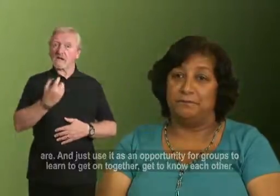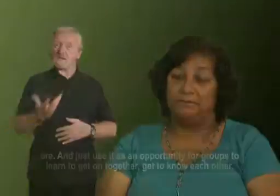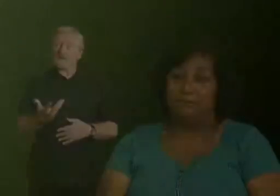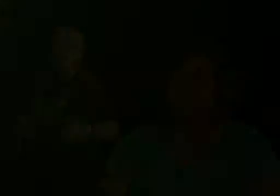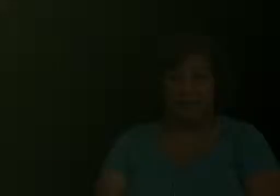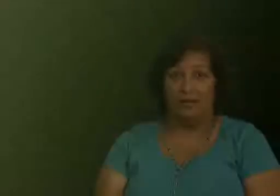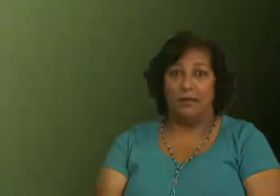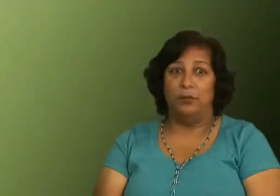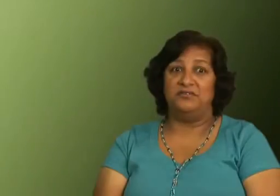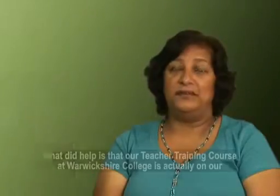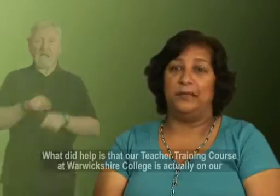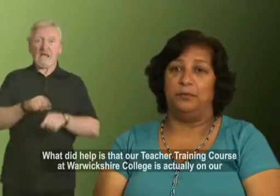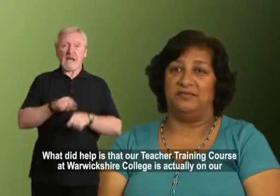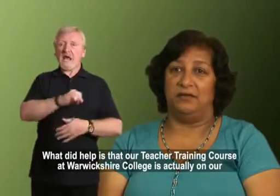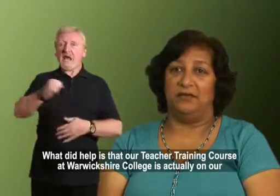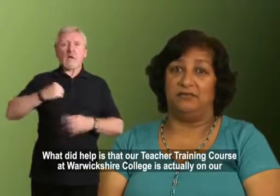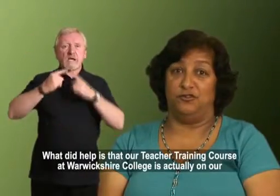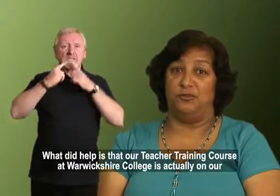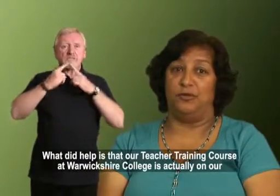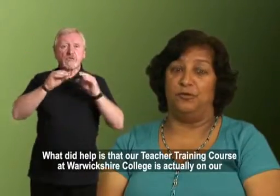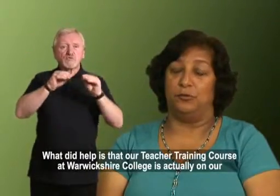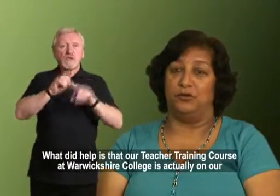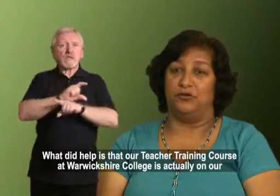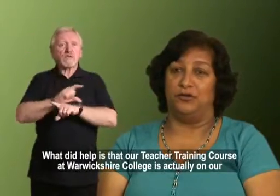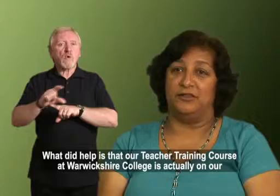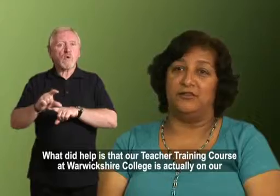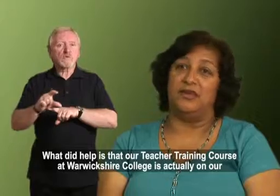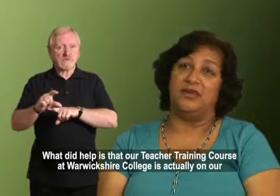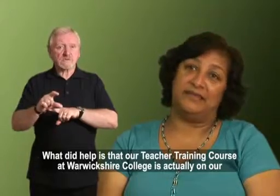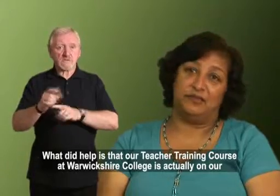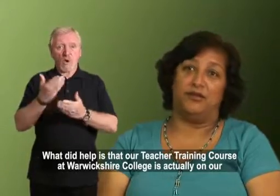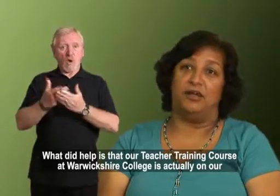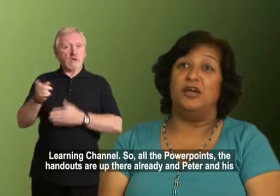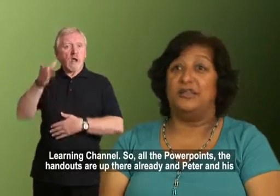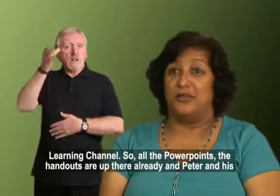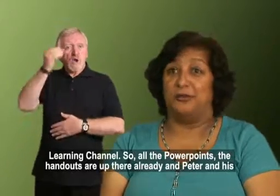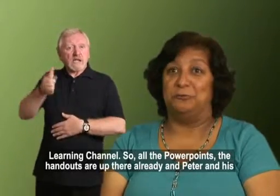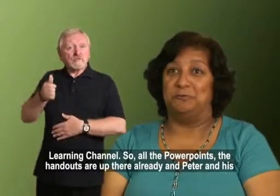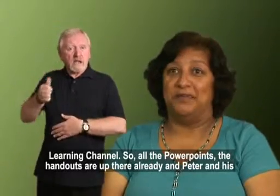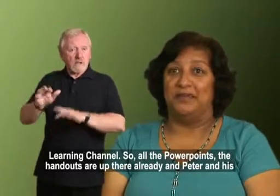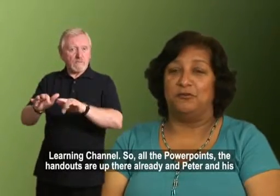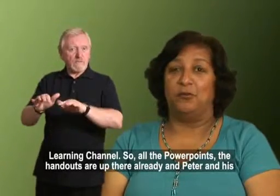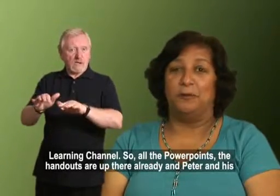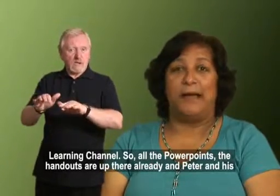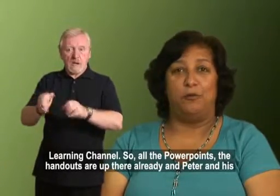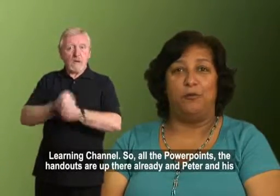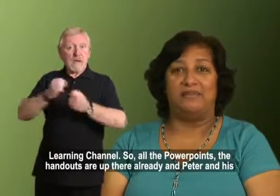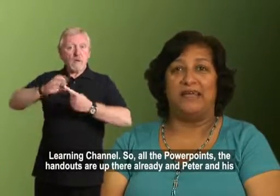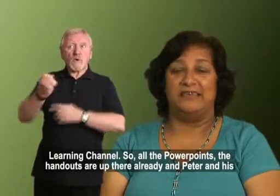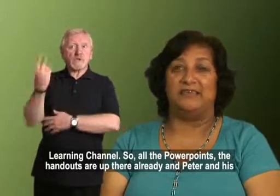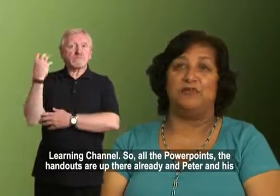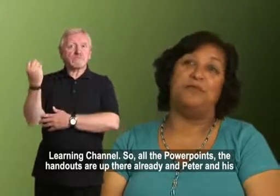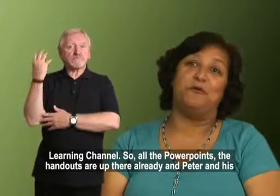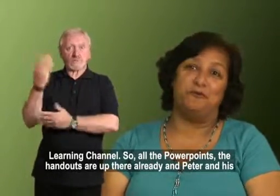other. What did help is that our teacher training course at Warwickshire College is actually on our learning channel. So all the